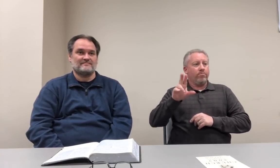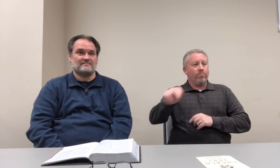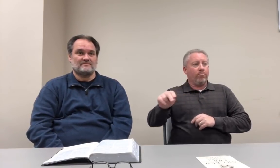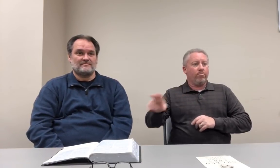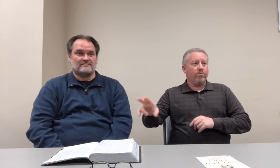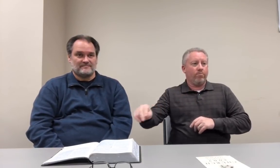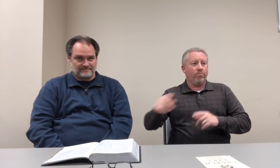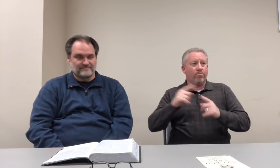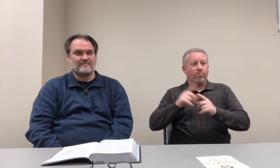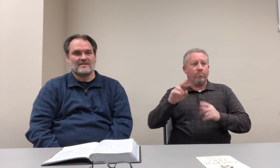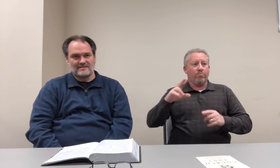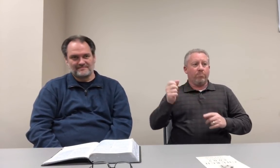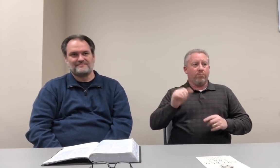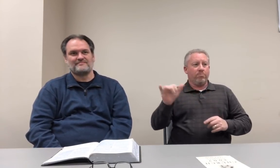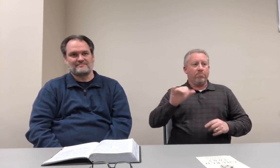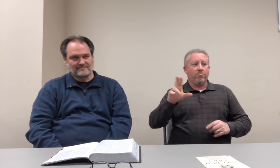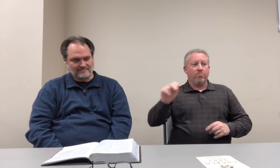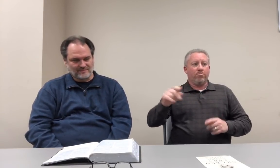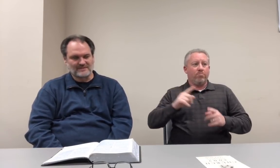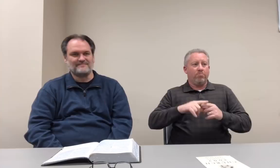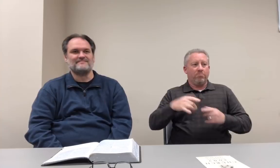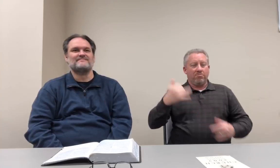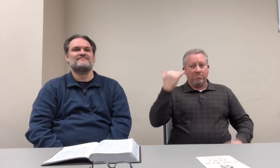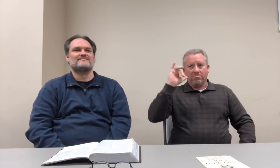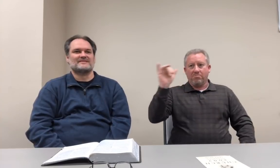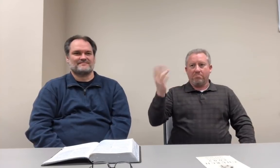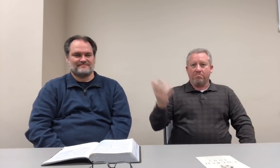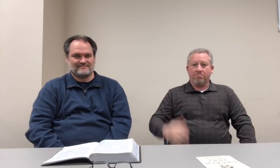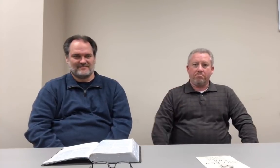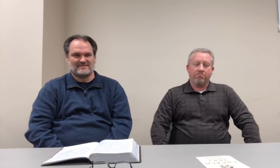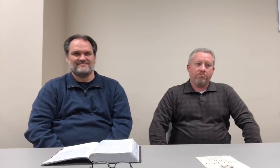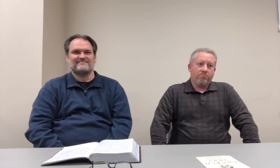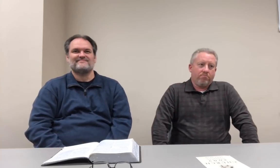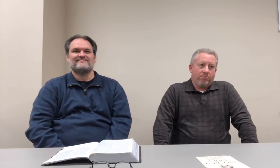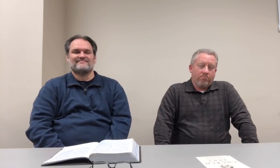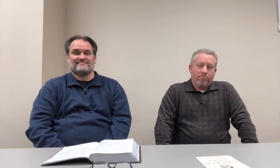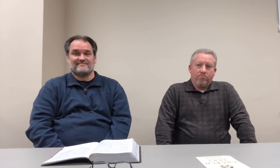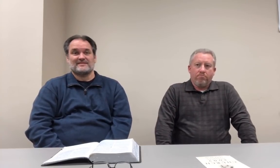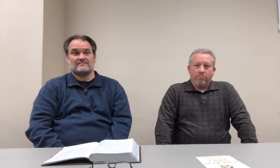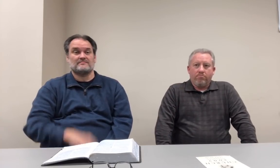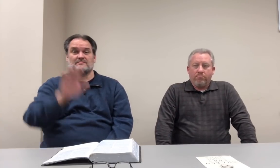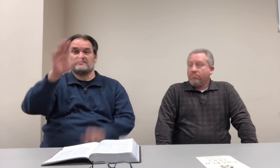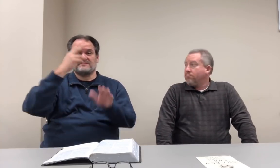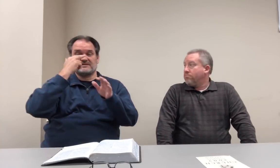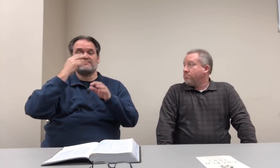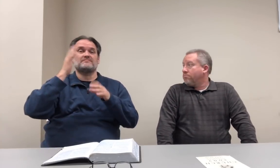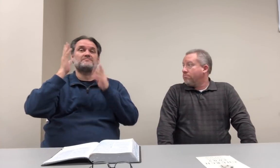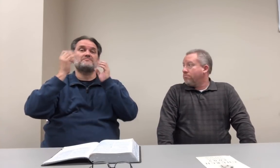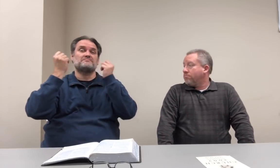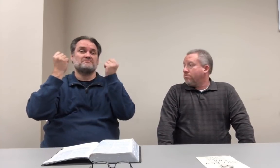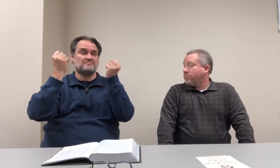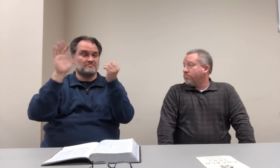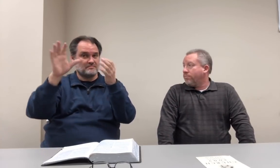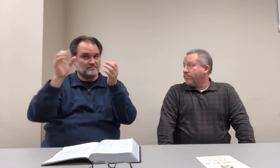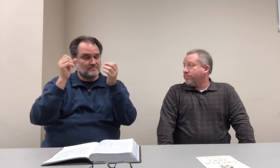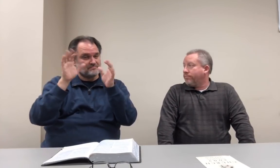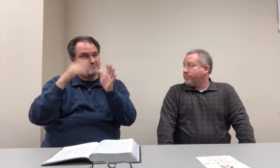covenants. You deserve my wrath, destruction, fully. You deserve to be consumed. That's how